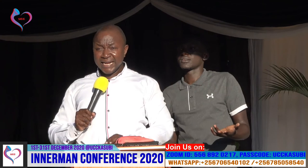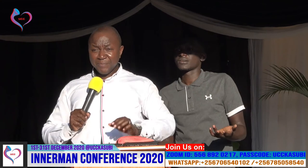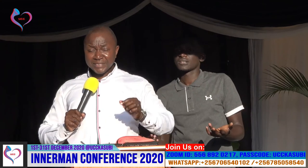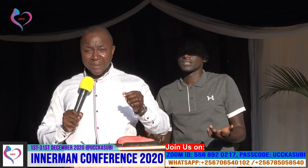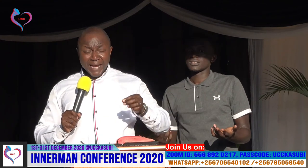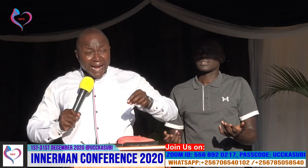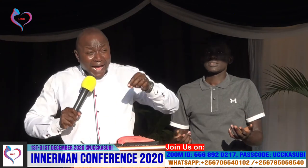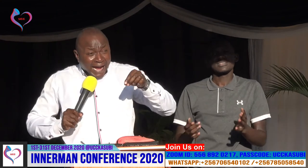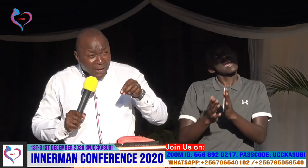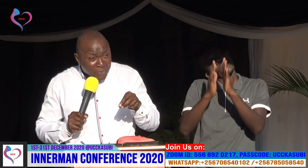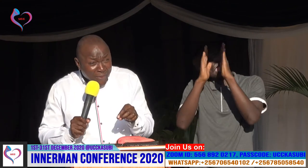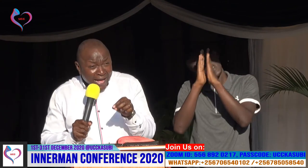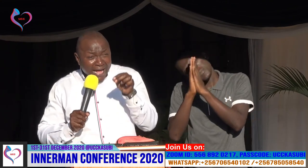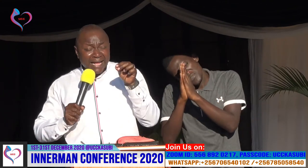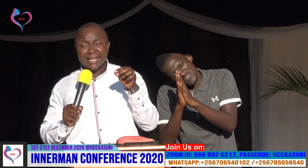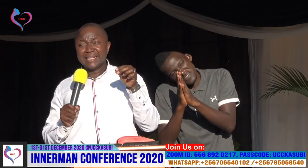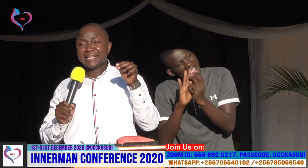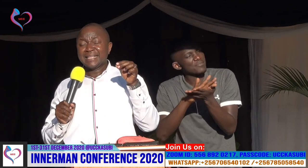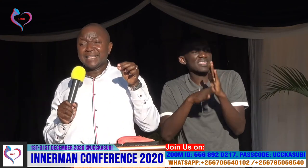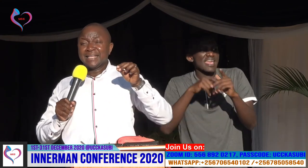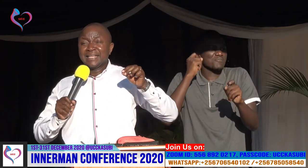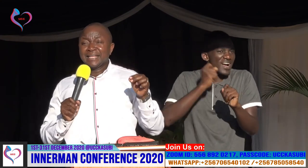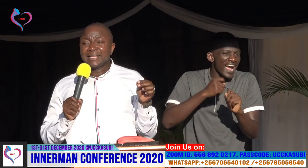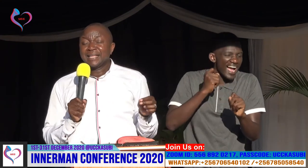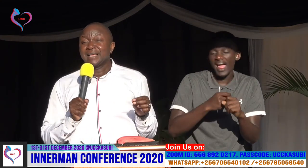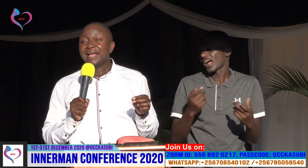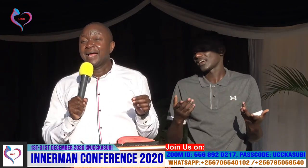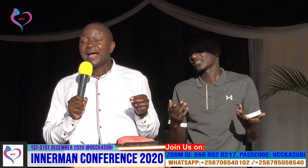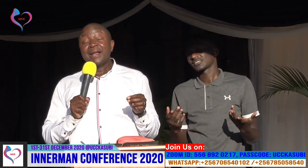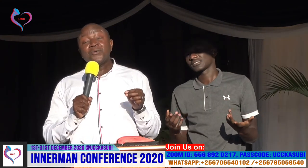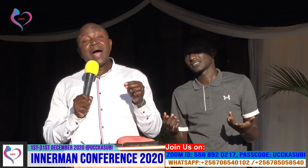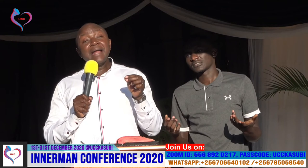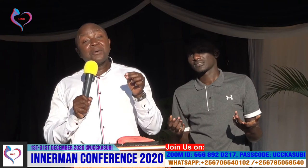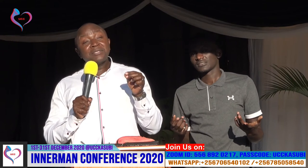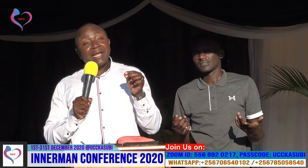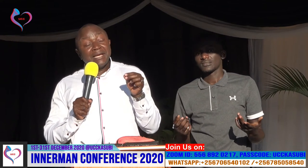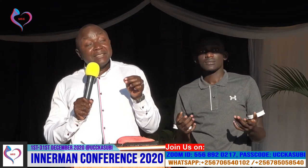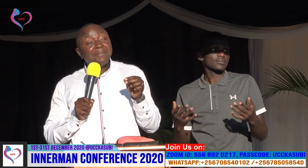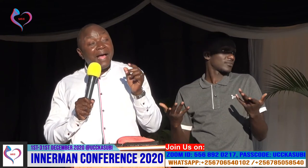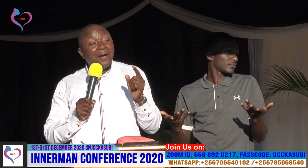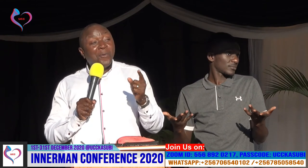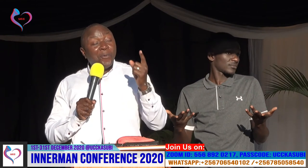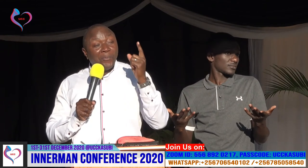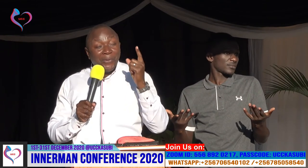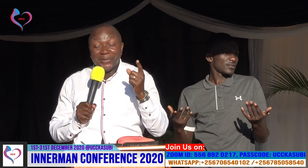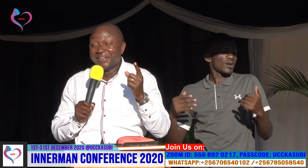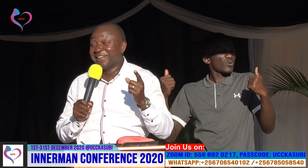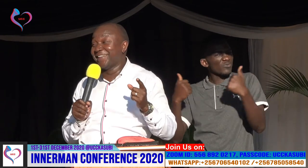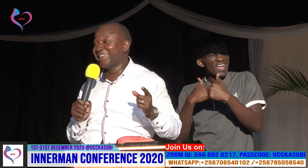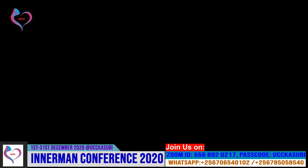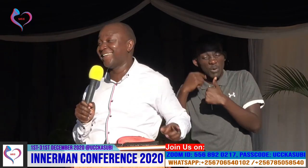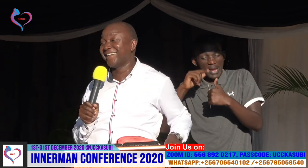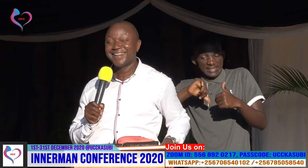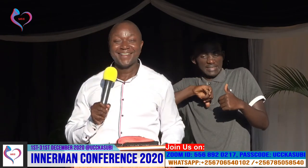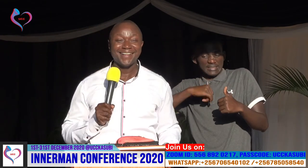wife. Kale nemusabira nakaluba. I prayed for him and he became hard. Nwana kutereza byangu.